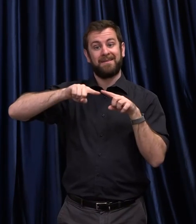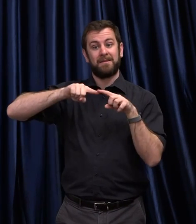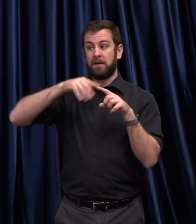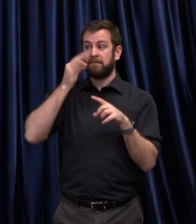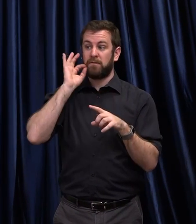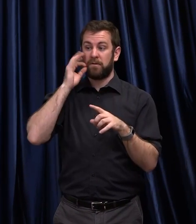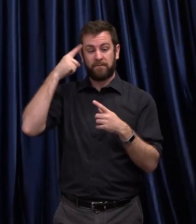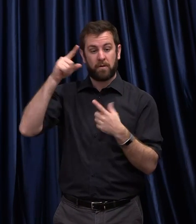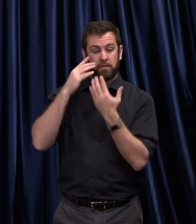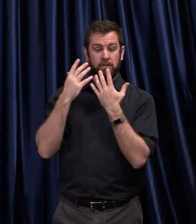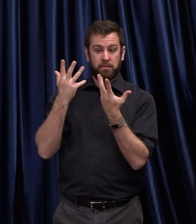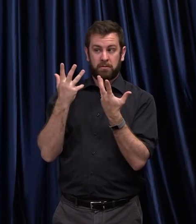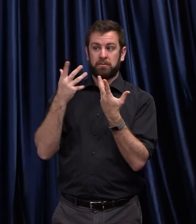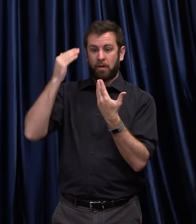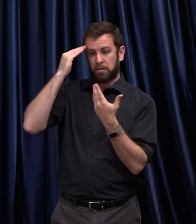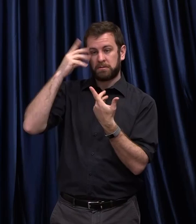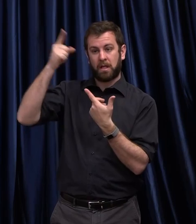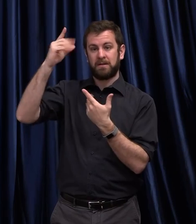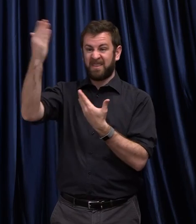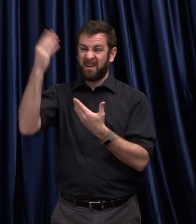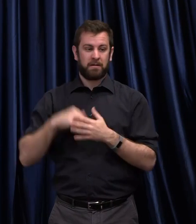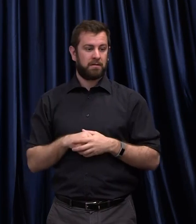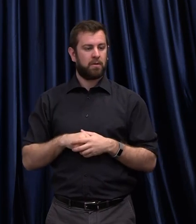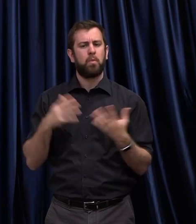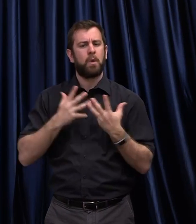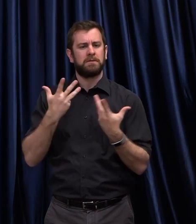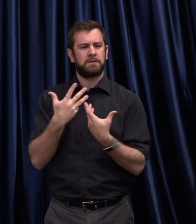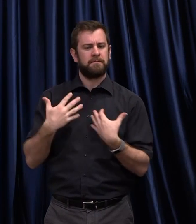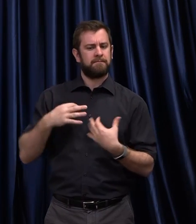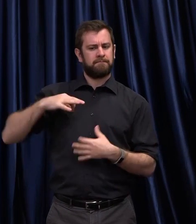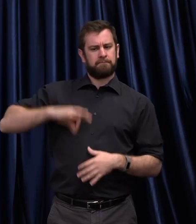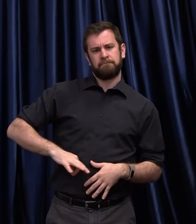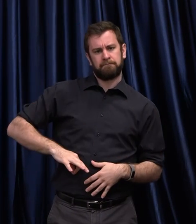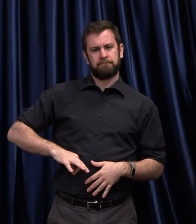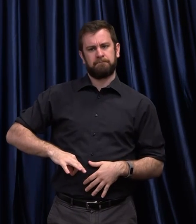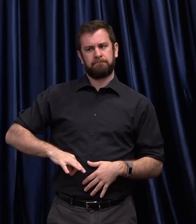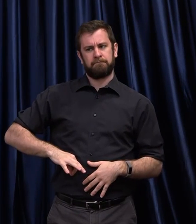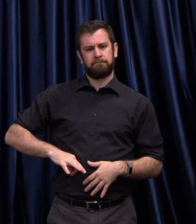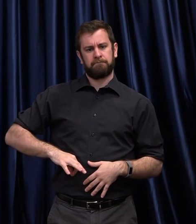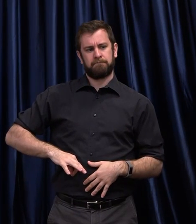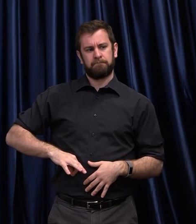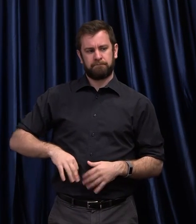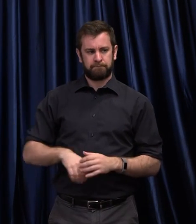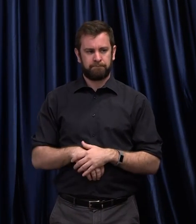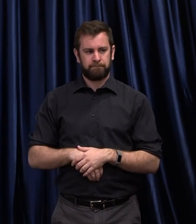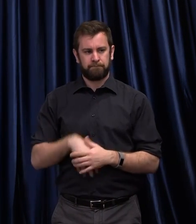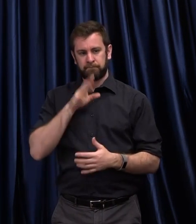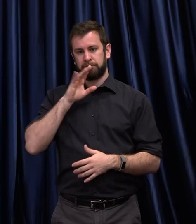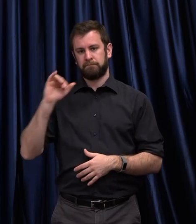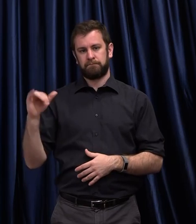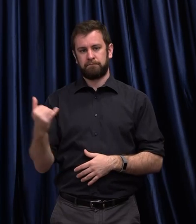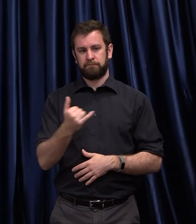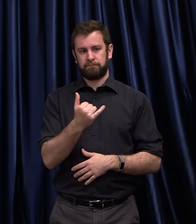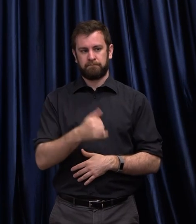Surah Al-Anfal, verse 29, Ya ayyuhalladhina amanu, in tattaqullaha yaj'al lakum